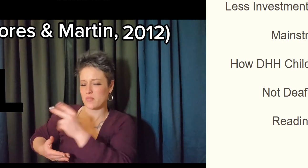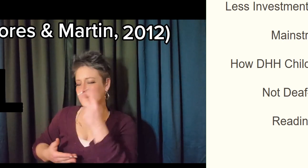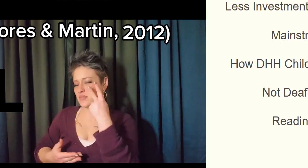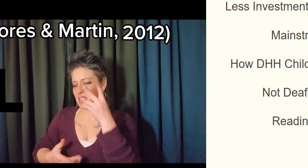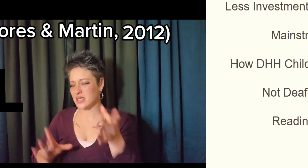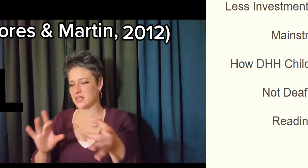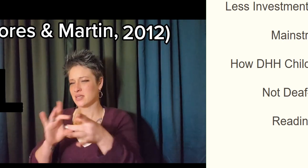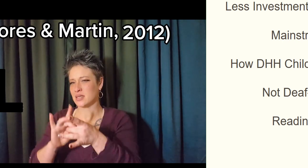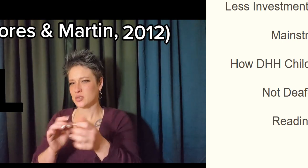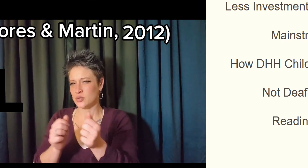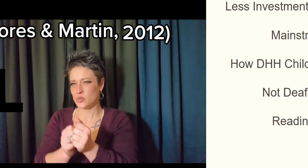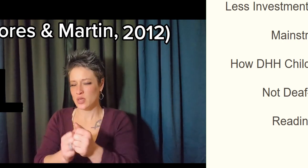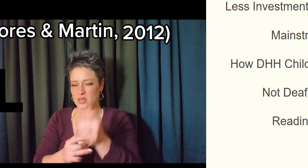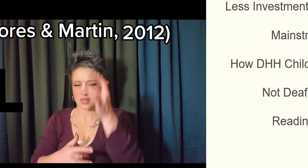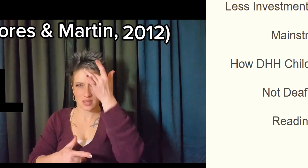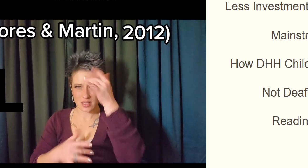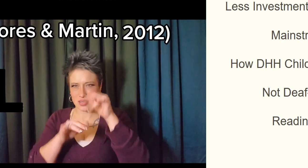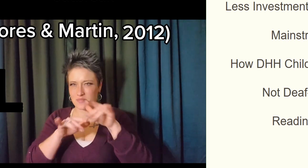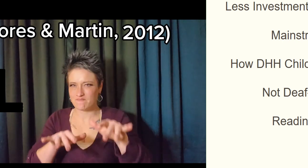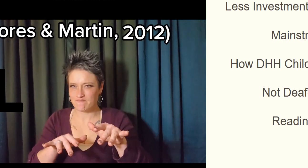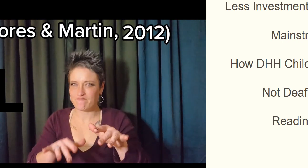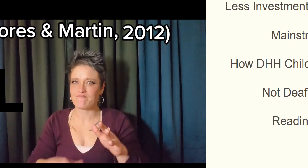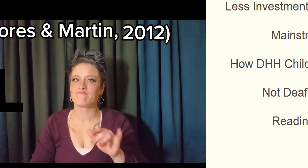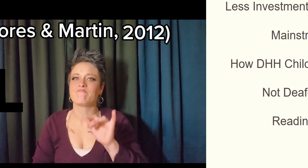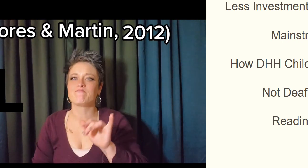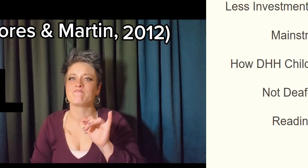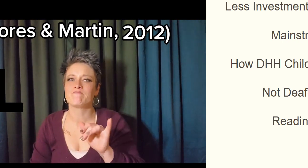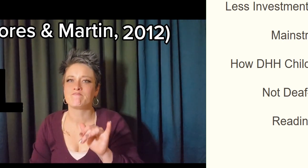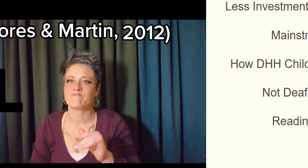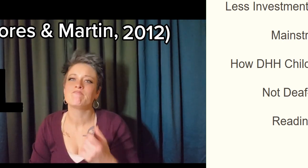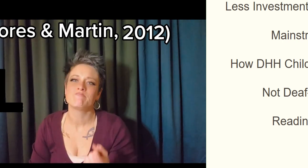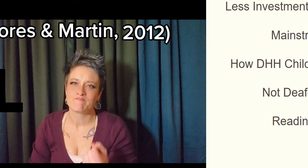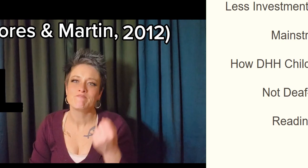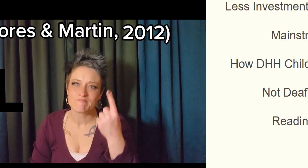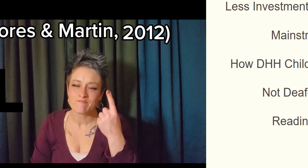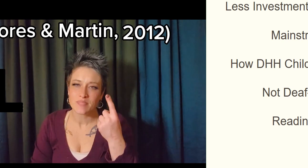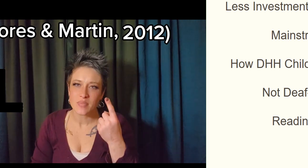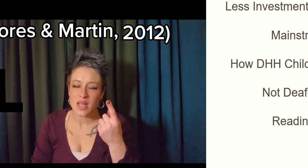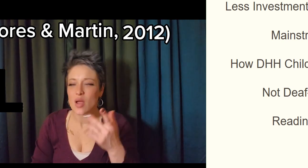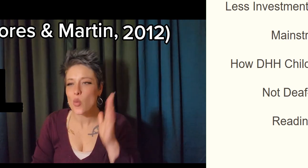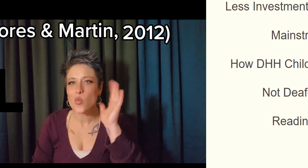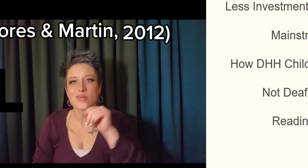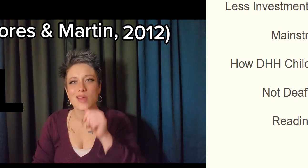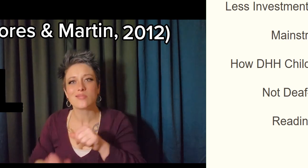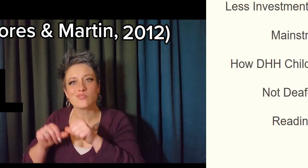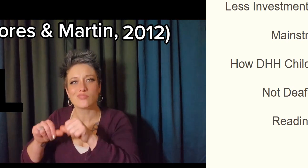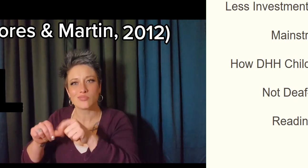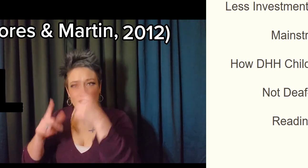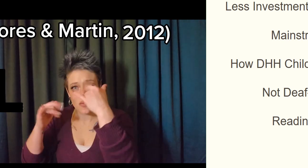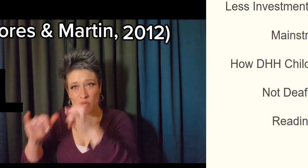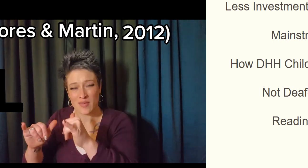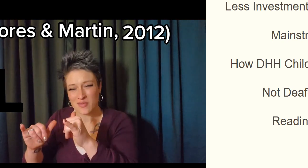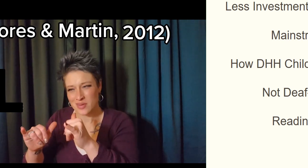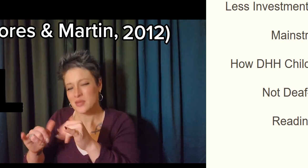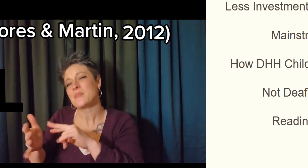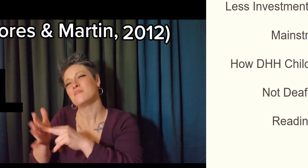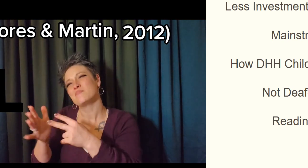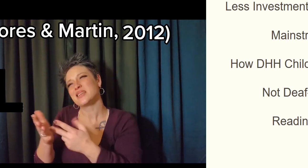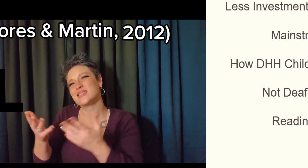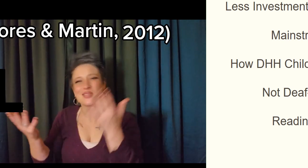population growth and realized this is related to the baby boom and the measles outbreak. The population growth isn't going to continue to